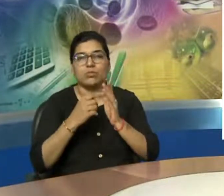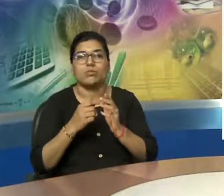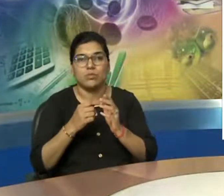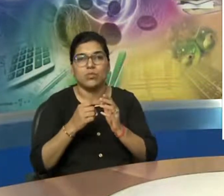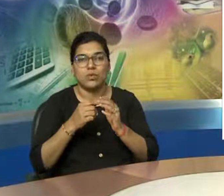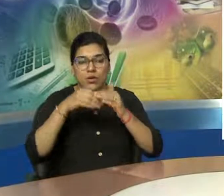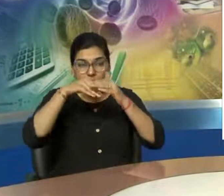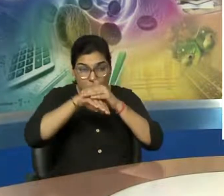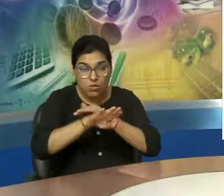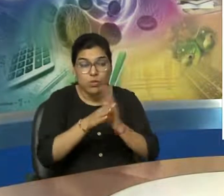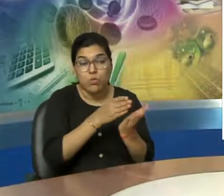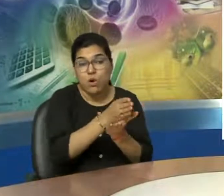Mineral.